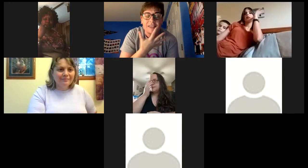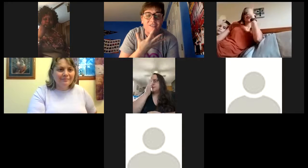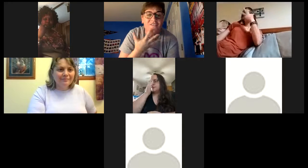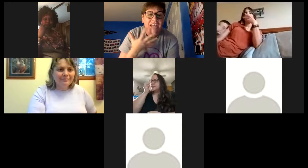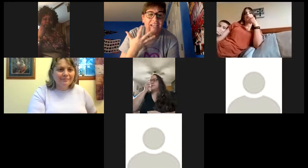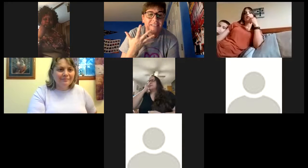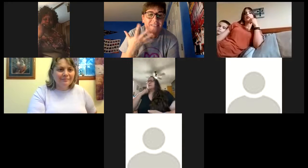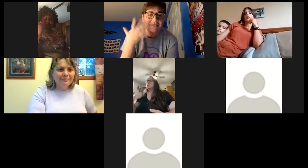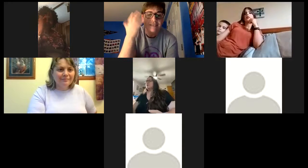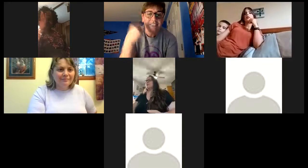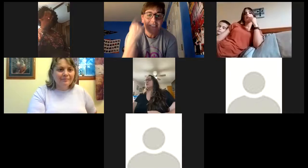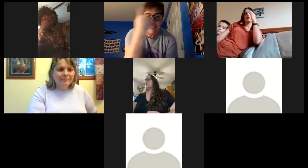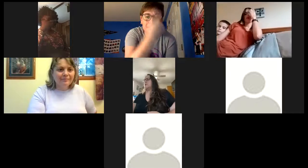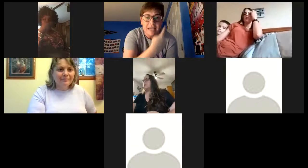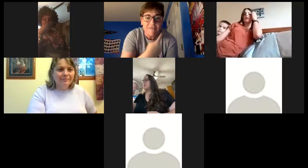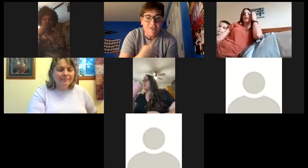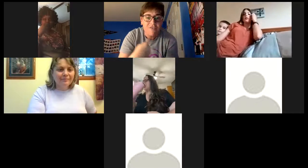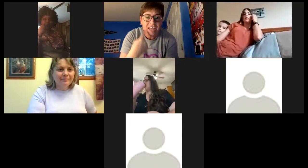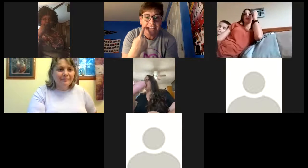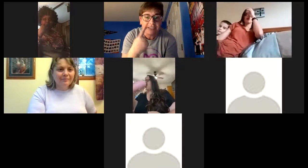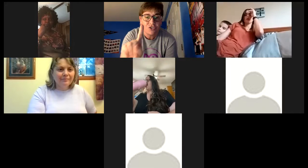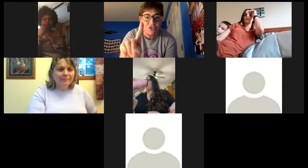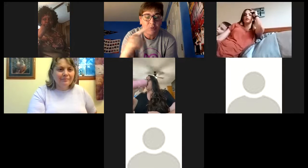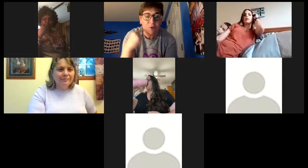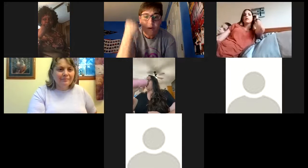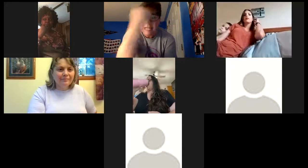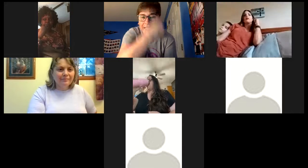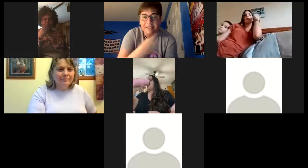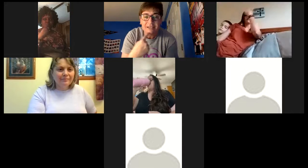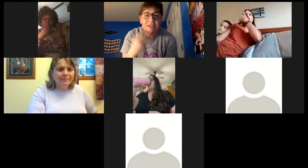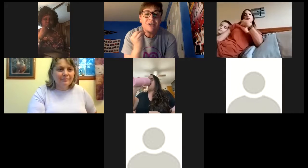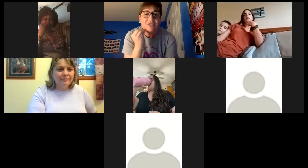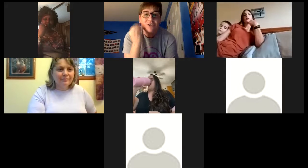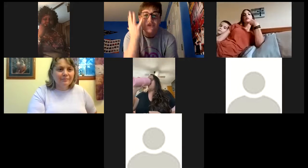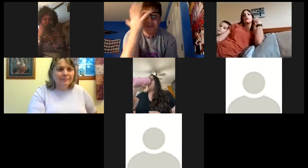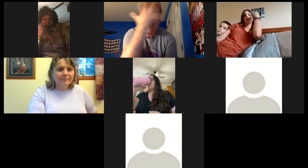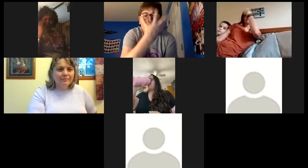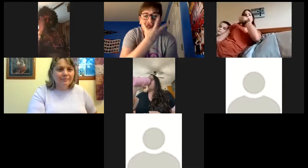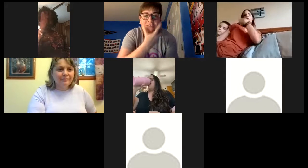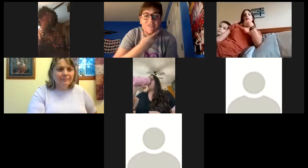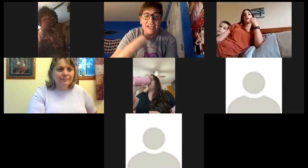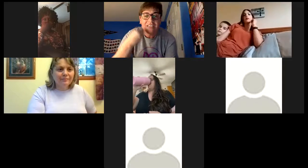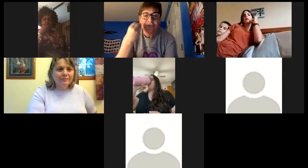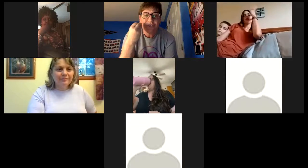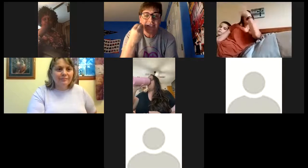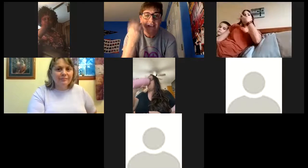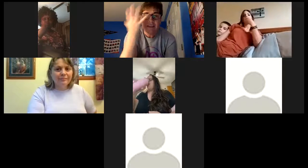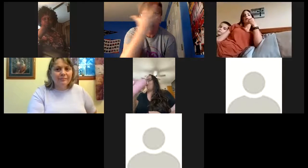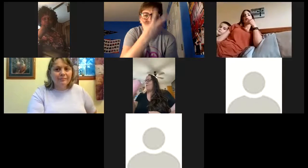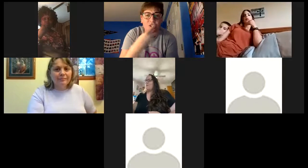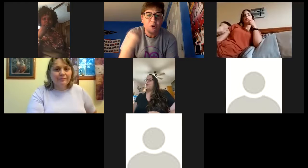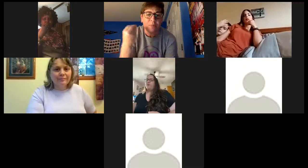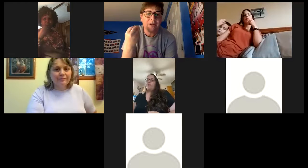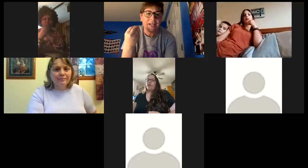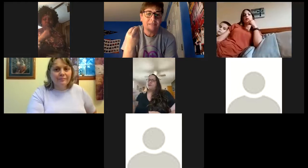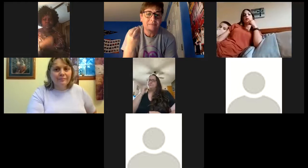saying that the face, because this is the sign for face, is just you're pointing. So you're just putting that the face, and you're just telling it's